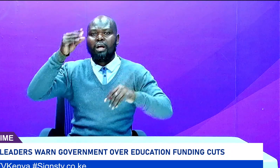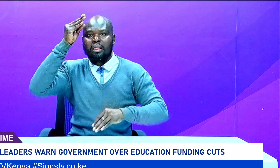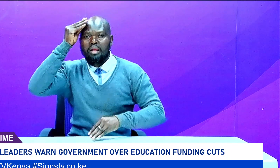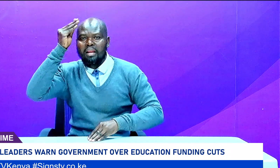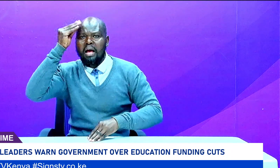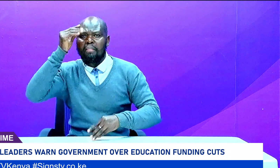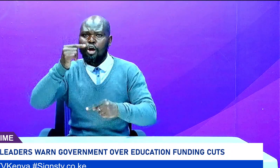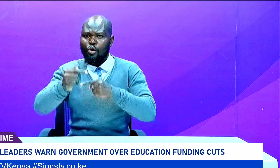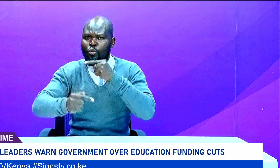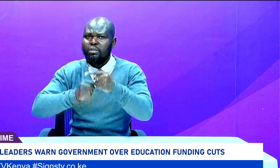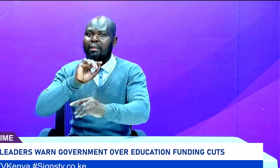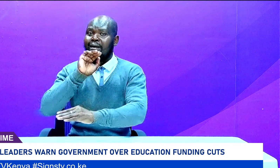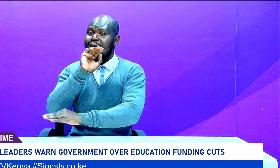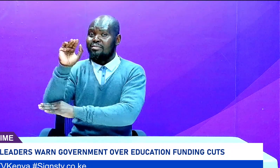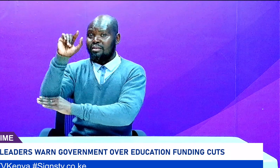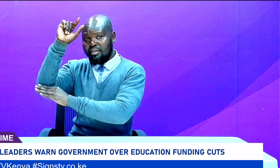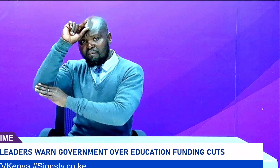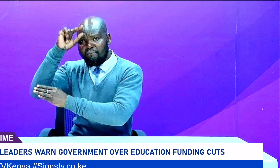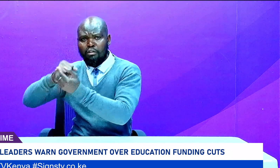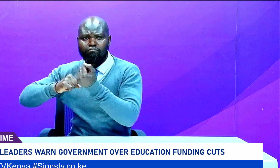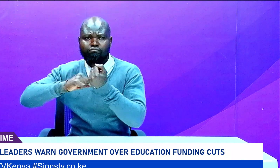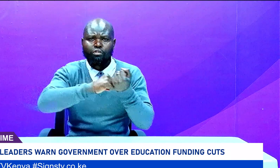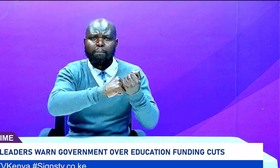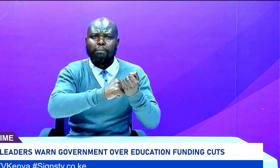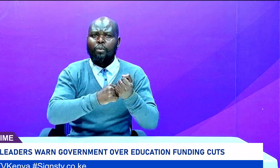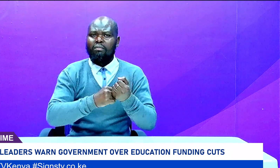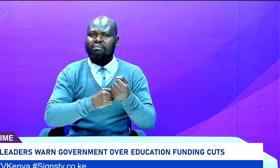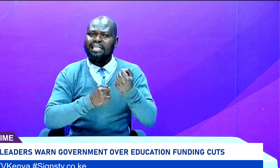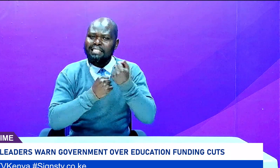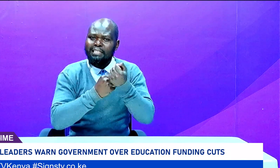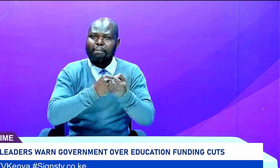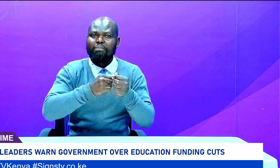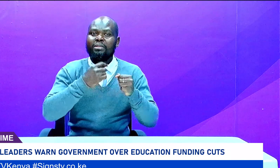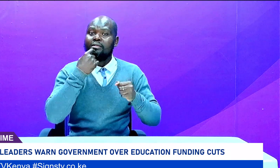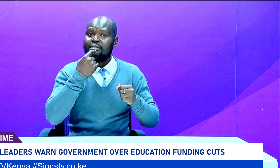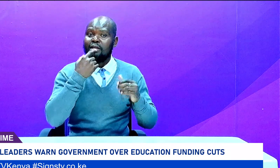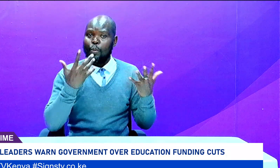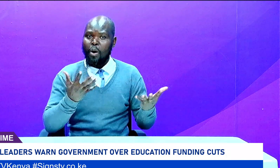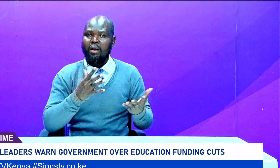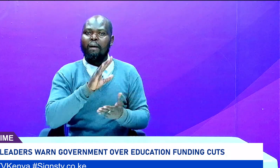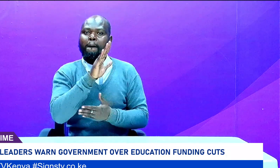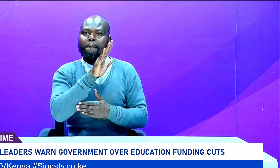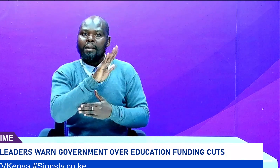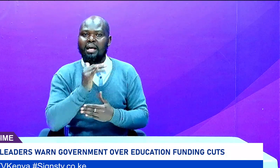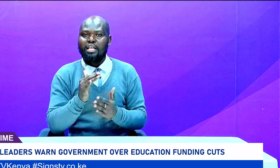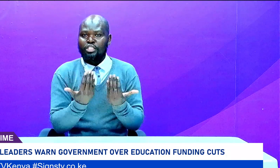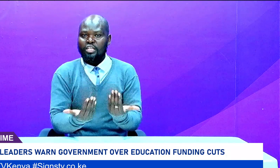deepen inequality and deny many bright but needy students access to quality